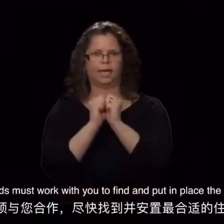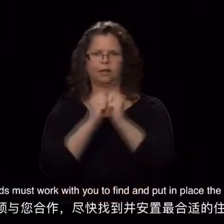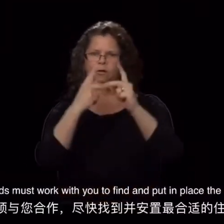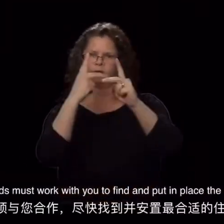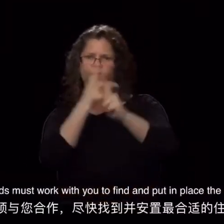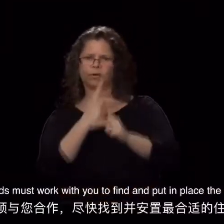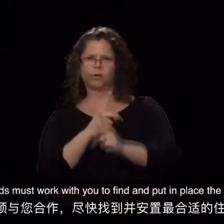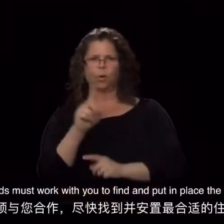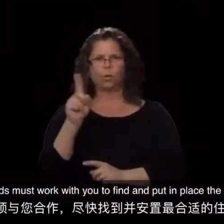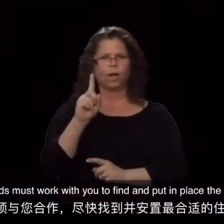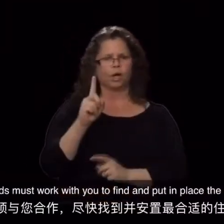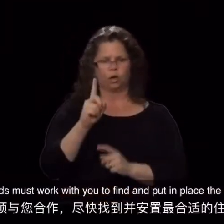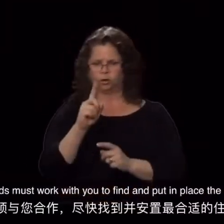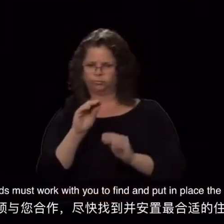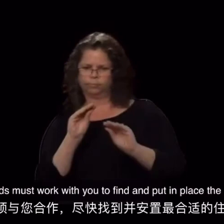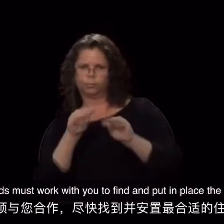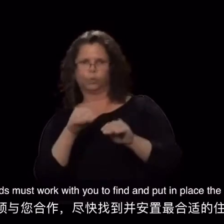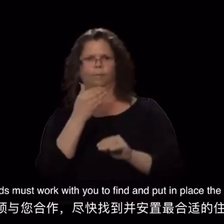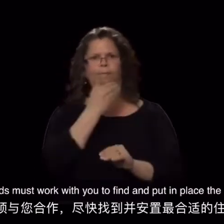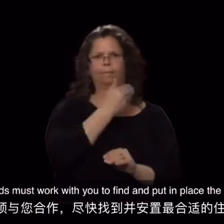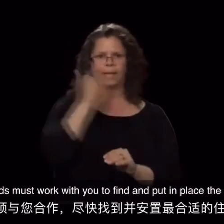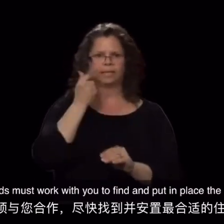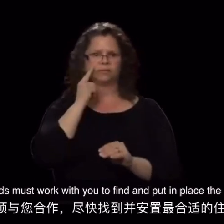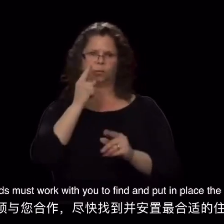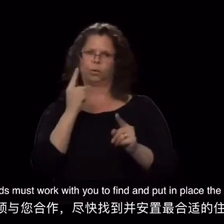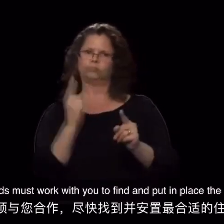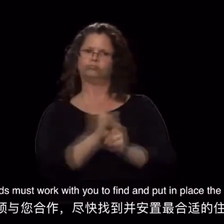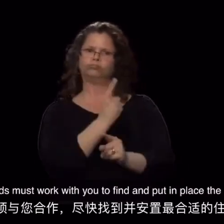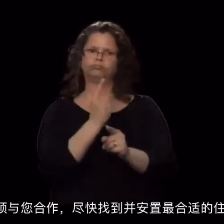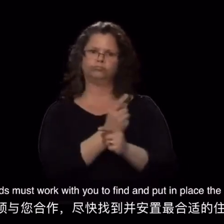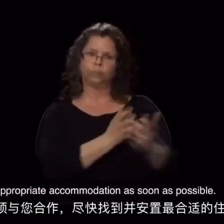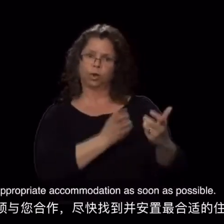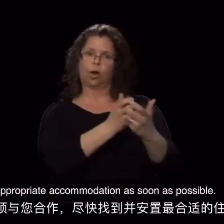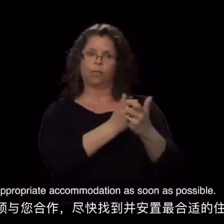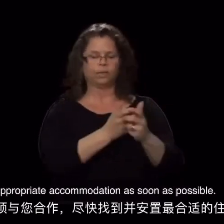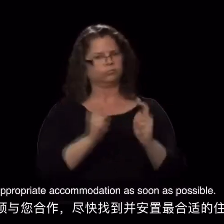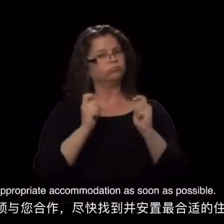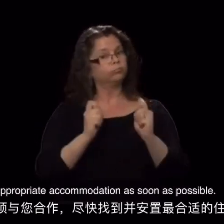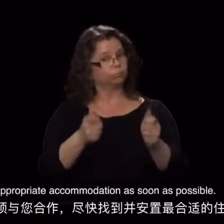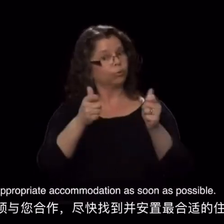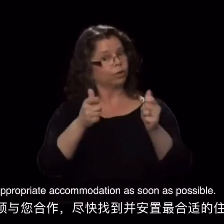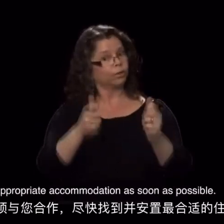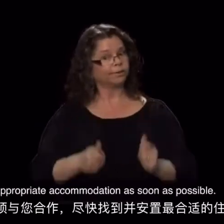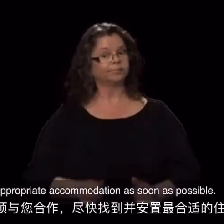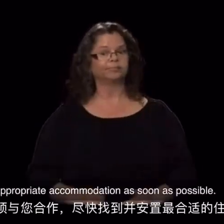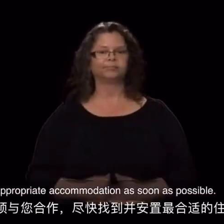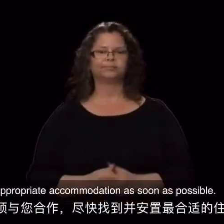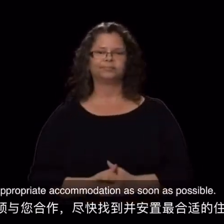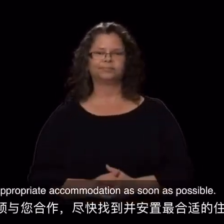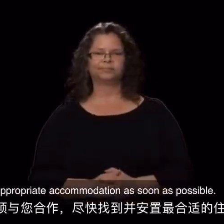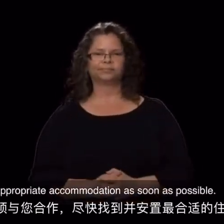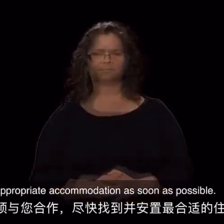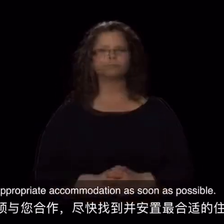Landlords must work with you to find and put in place the most appropriate accommodation as soon as possible.